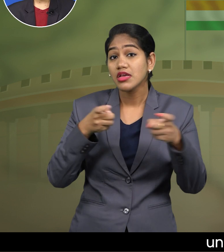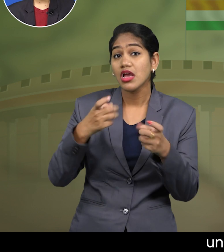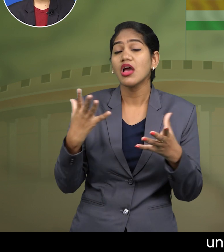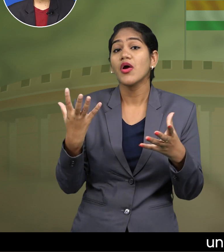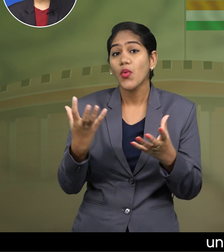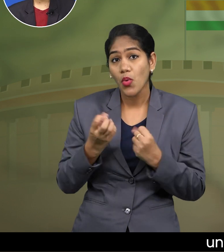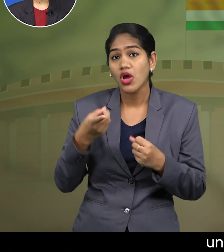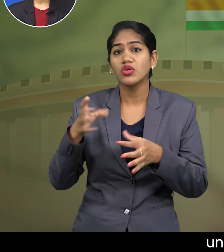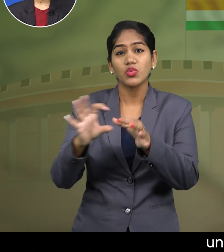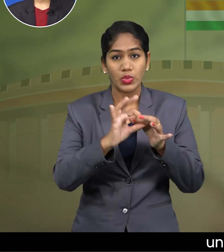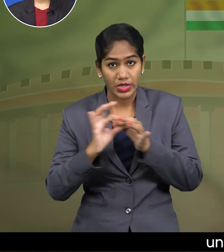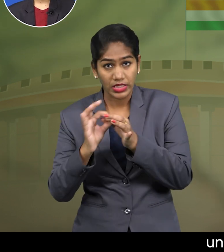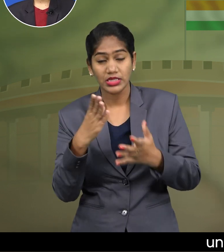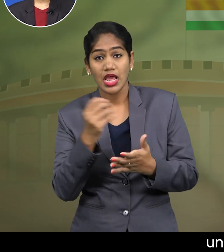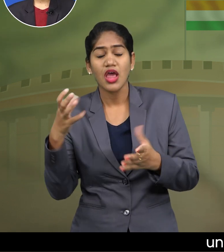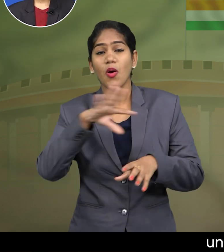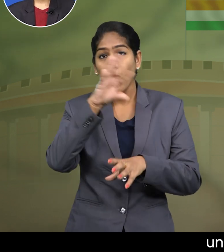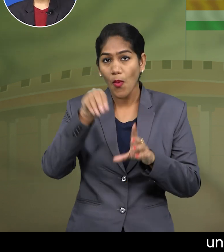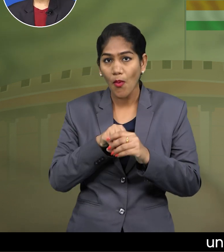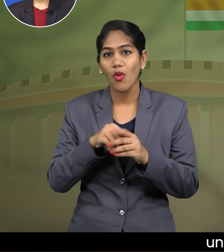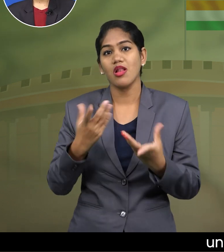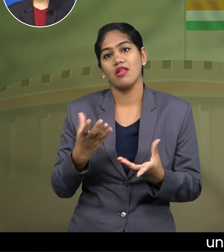unity and integrity,